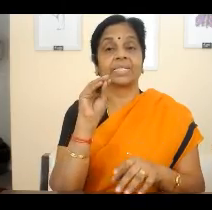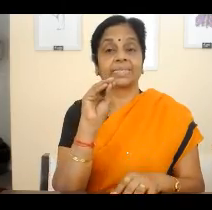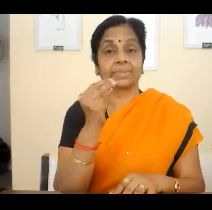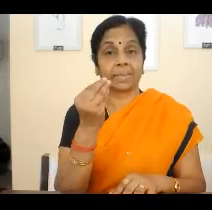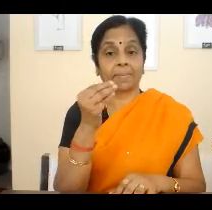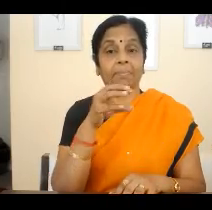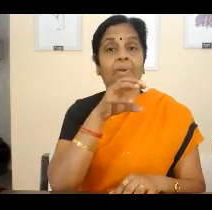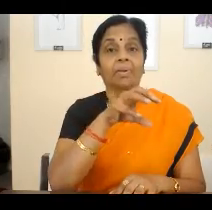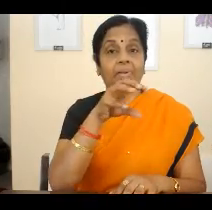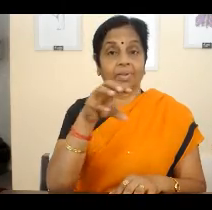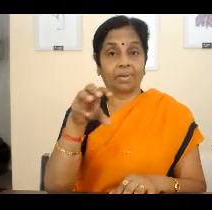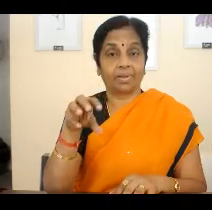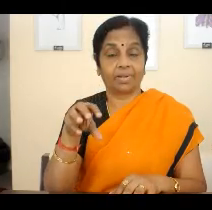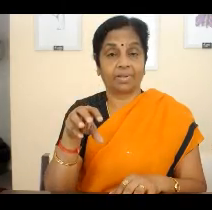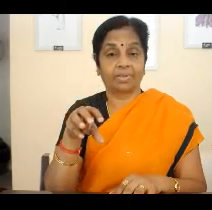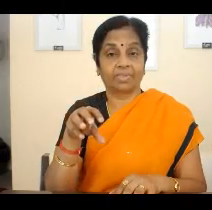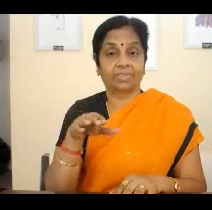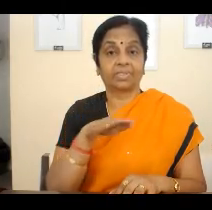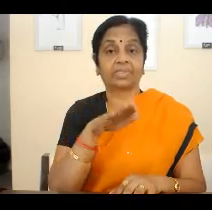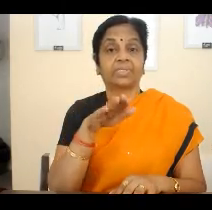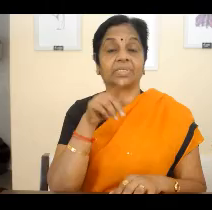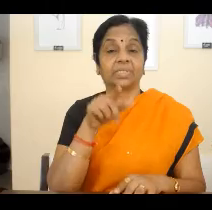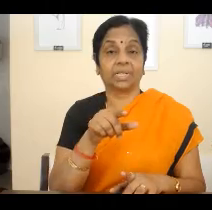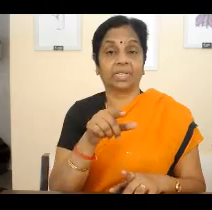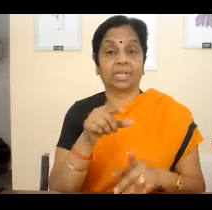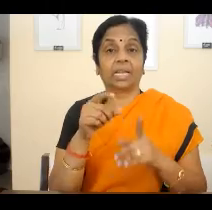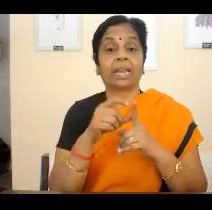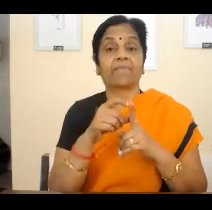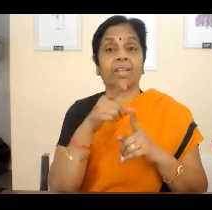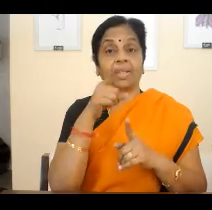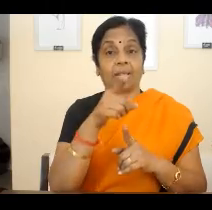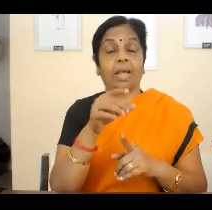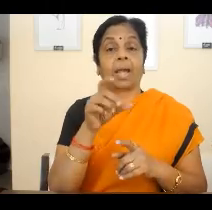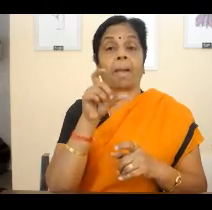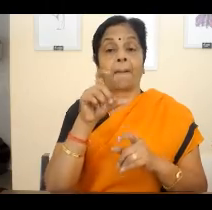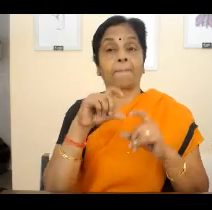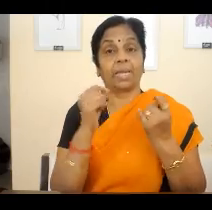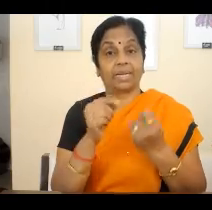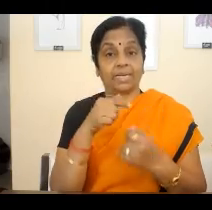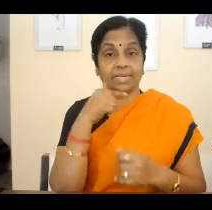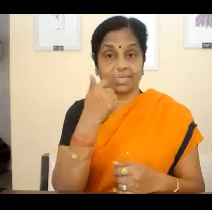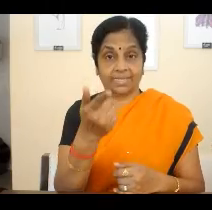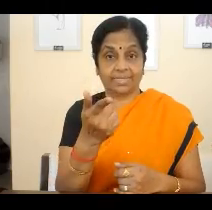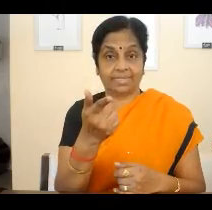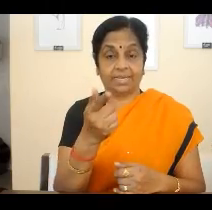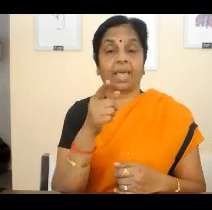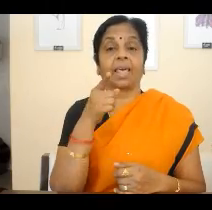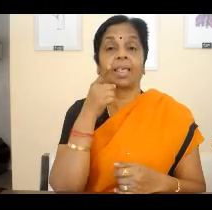places where definitely the committee has suggested that the